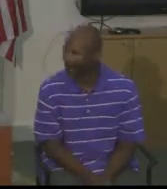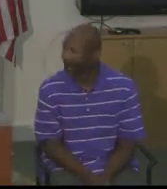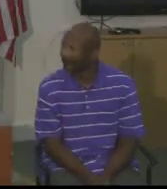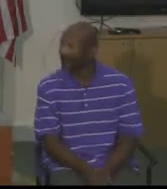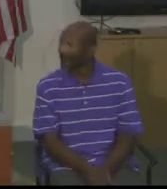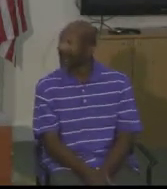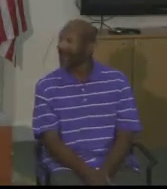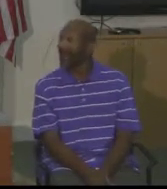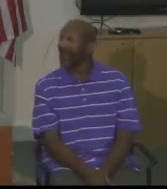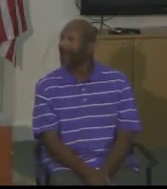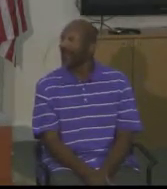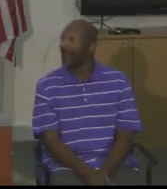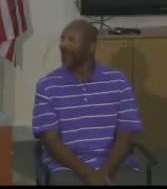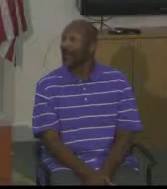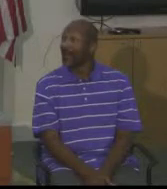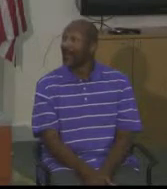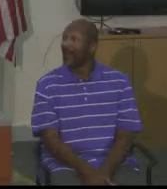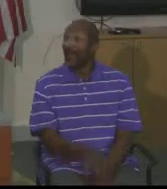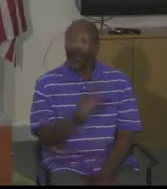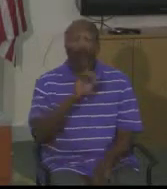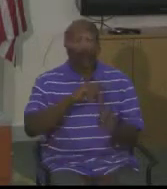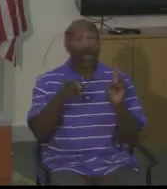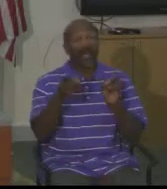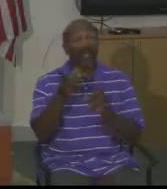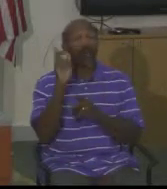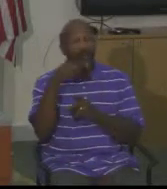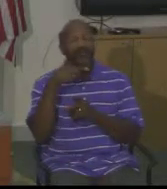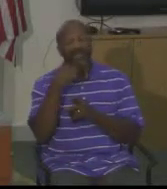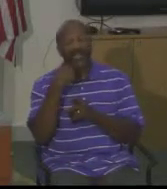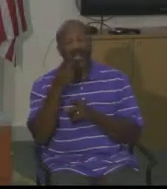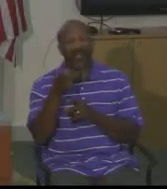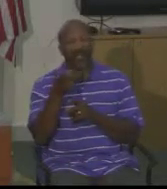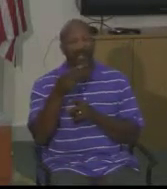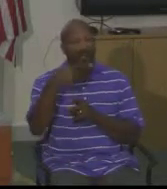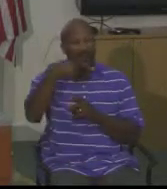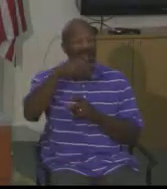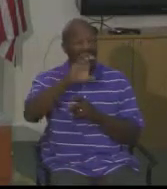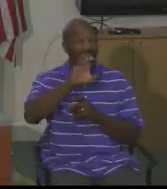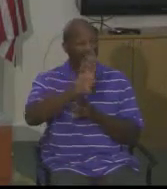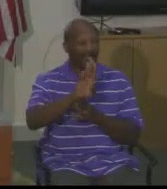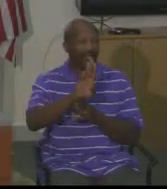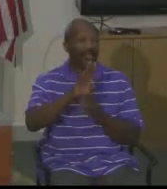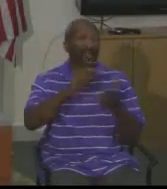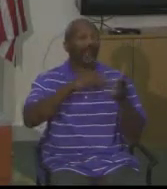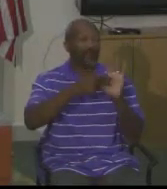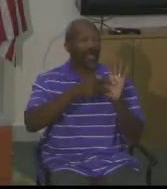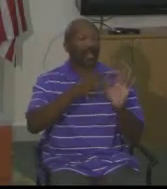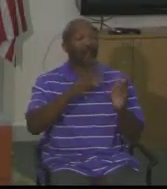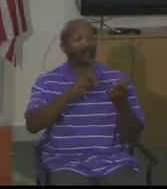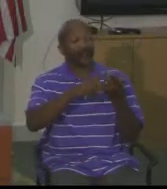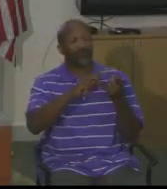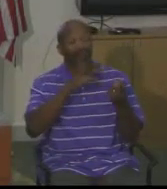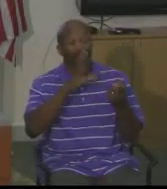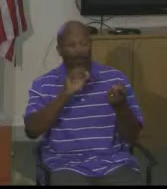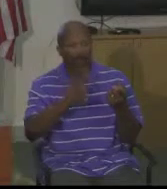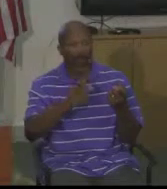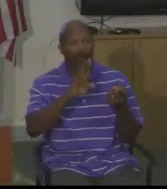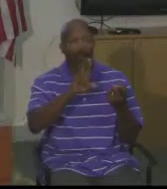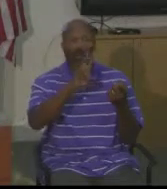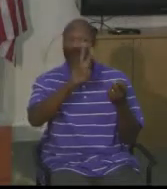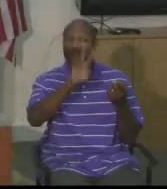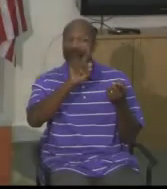that. Right. But usually they'll say the PCB, meaning the motherboard or the video